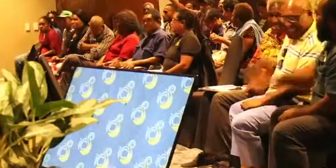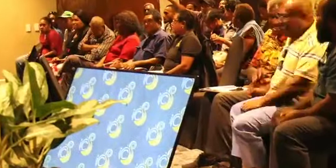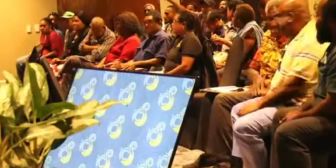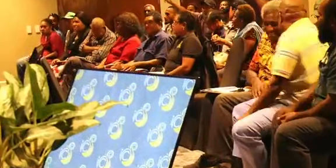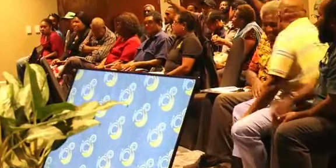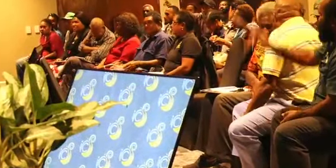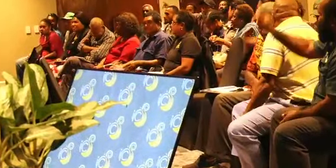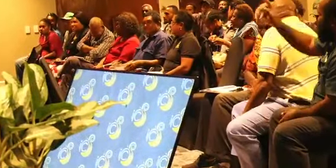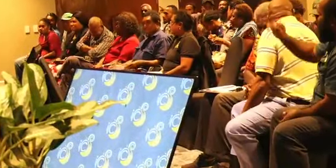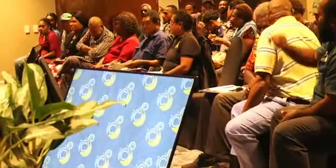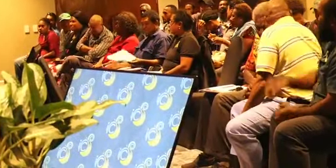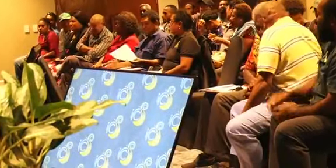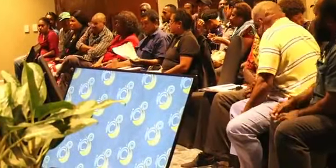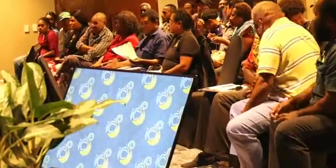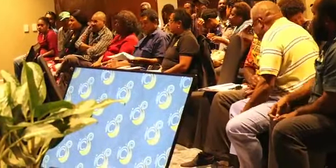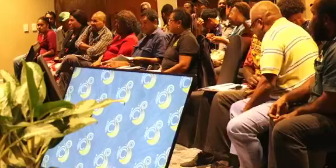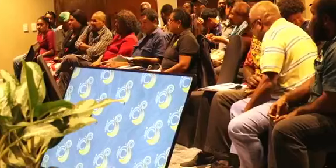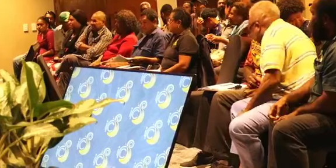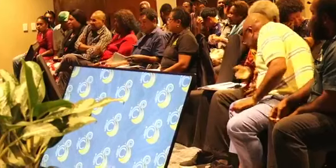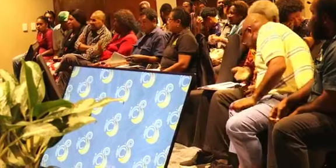Maybe last 2 hours.